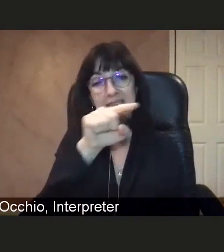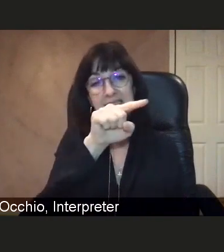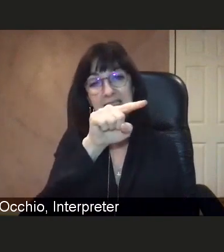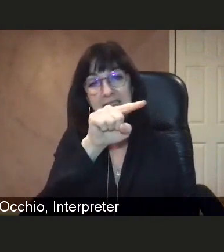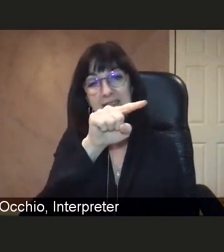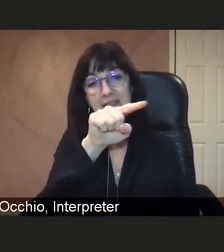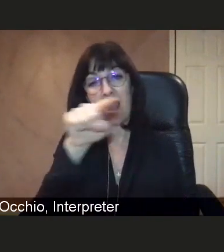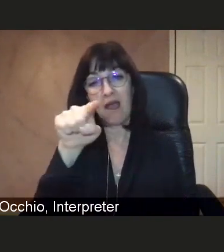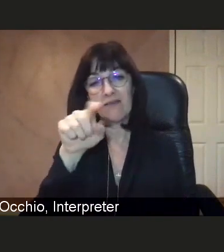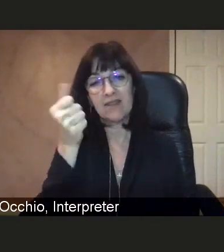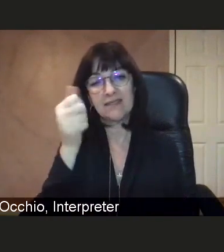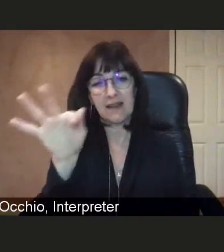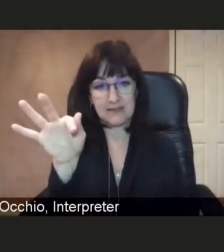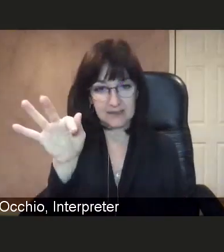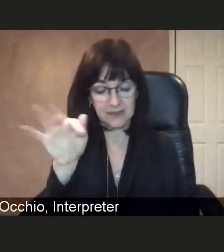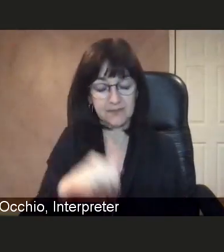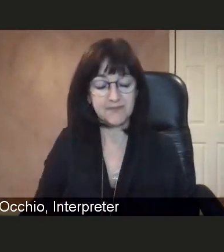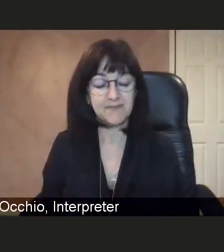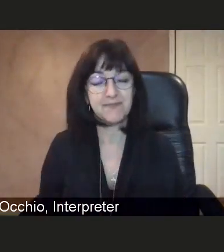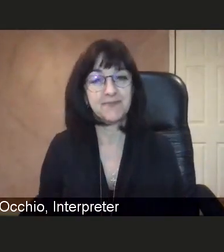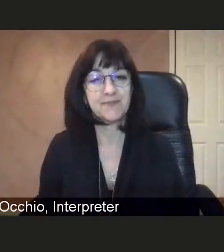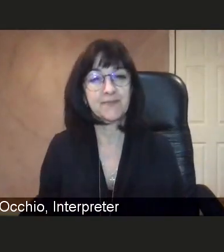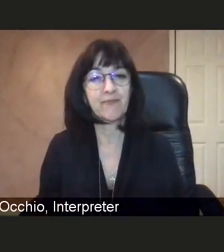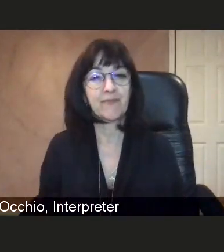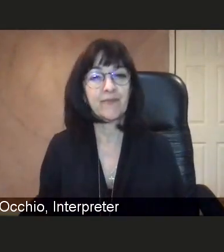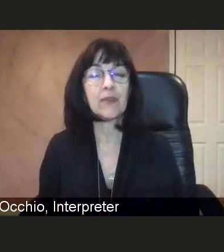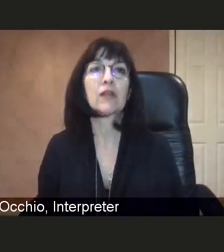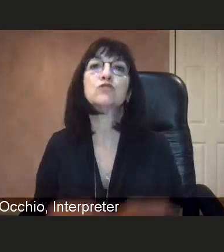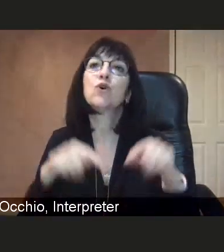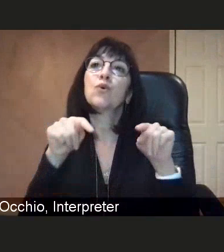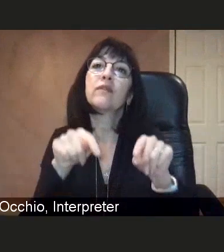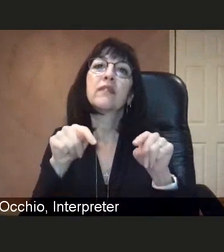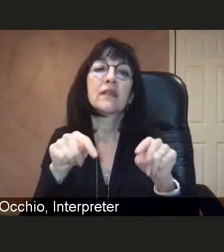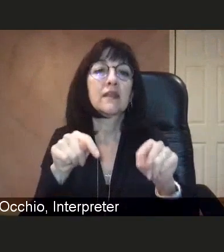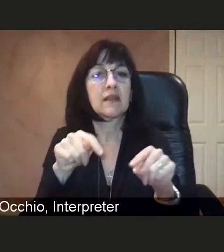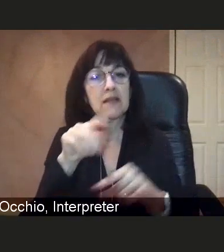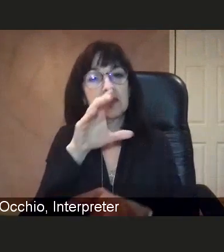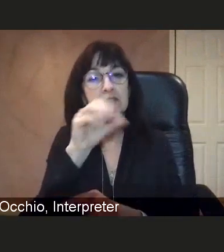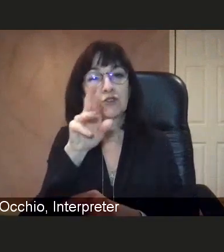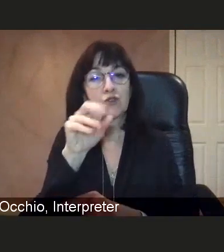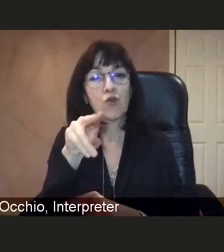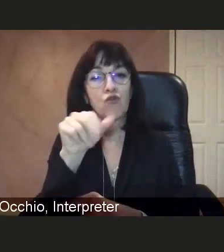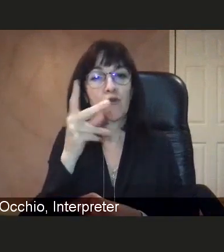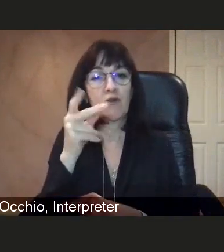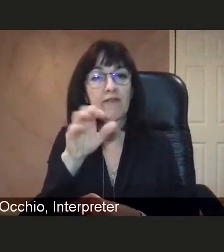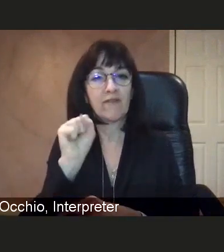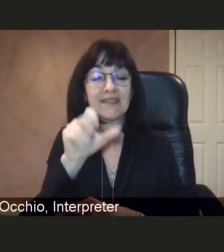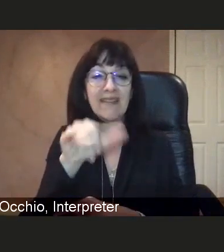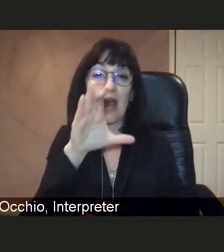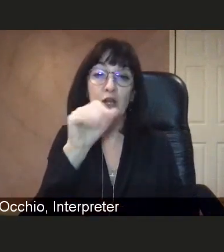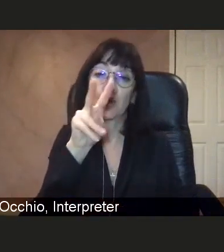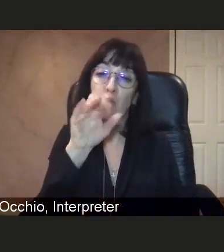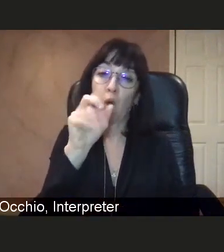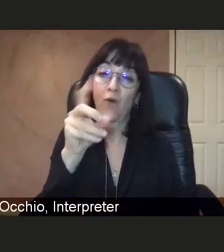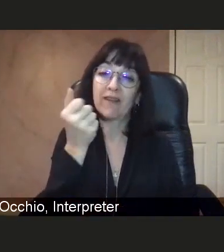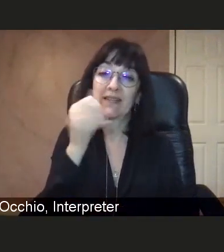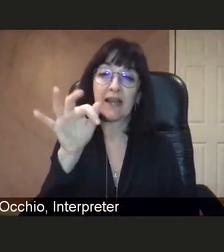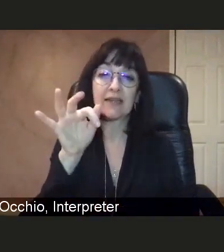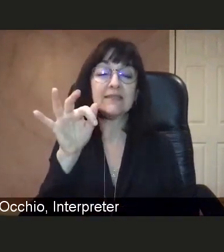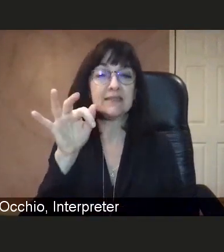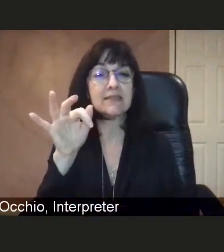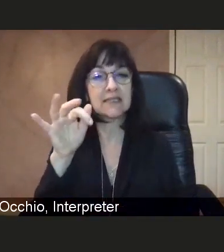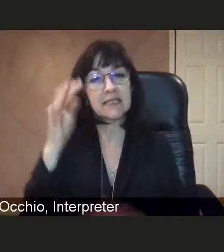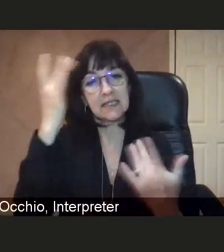COVID-19. So this is a coronavirus. This COVID-19 virus is one of many types